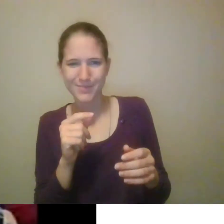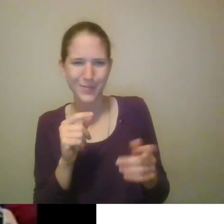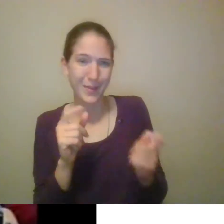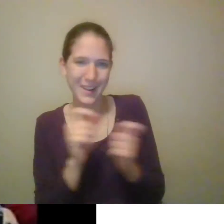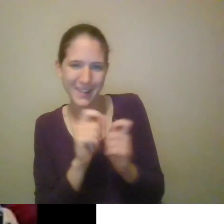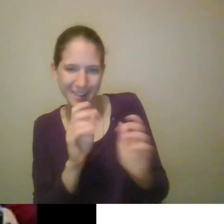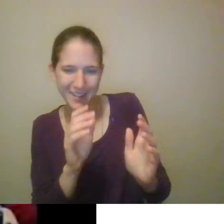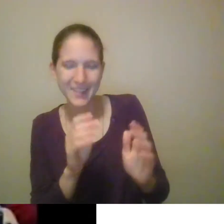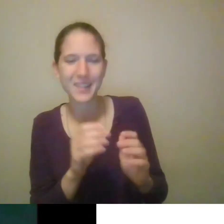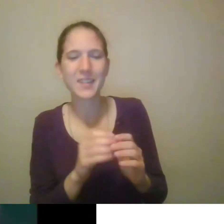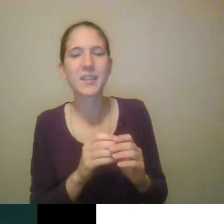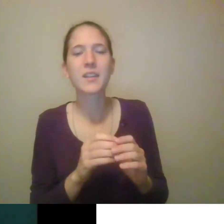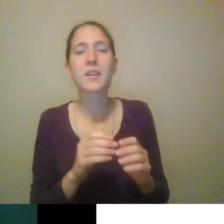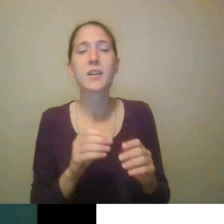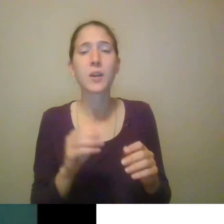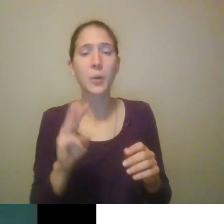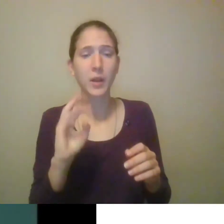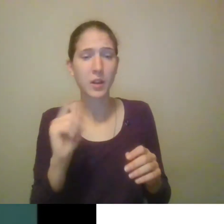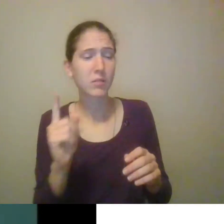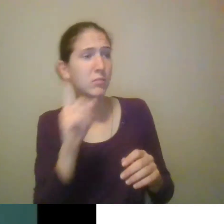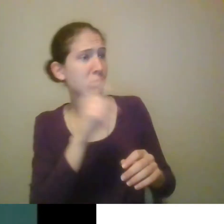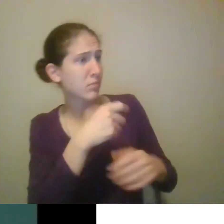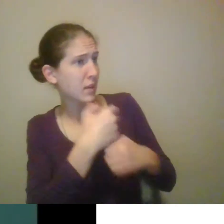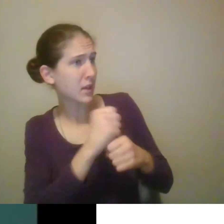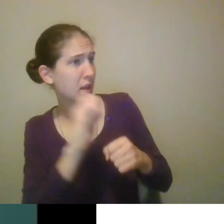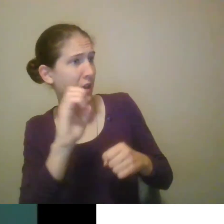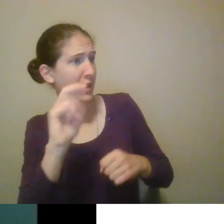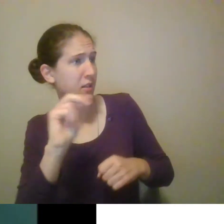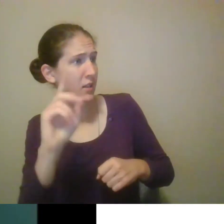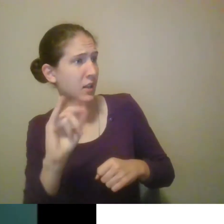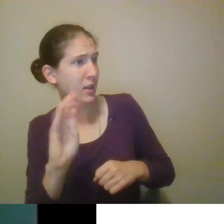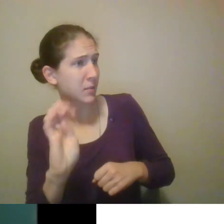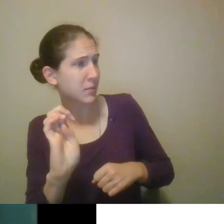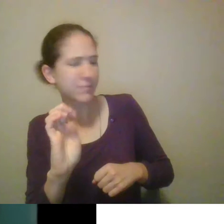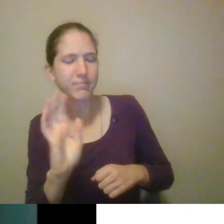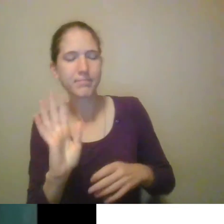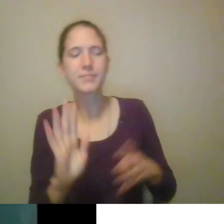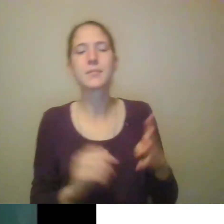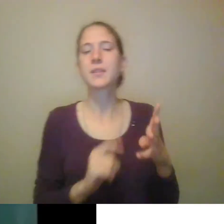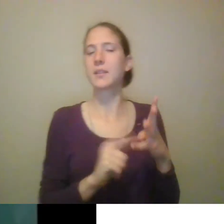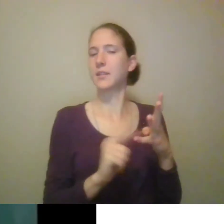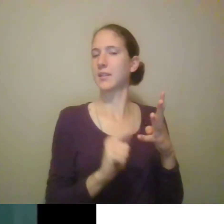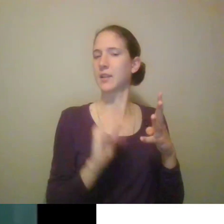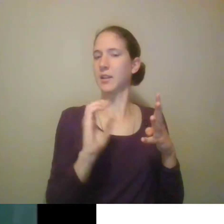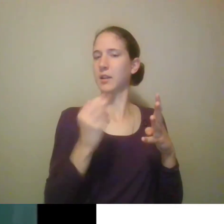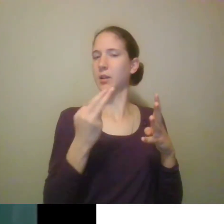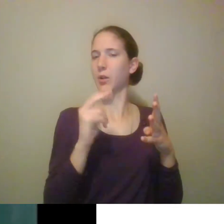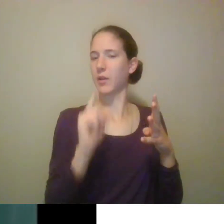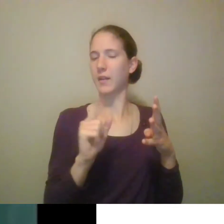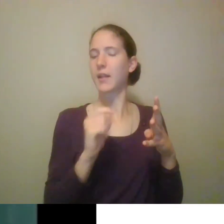It's not doesn't make enzymes. It is an enzyme. Okay, this is an enzyme.